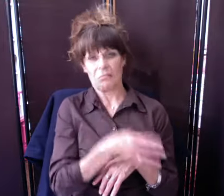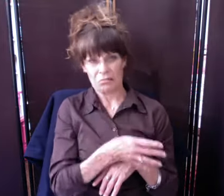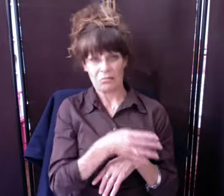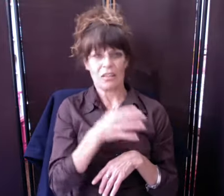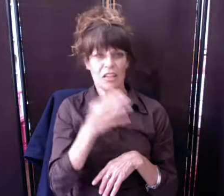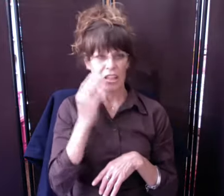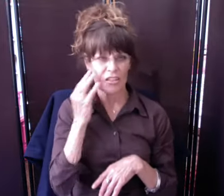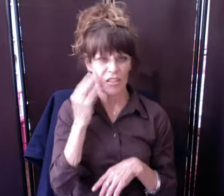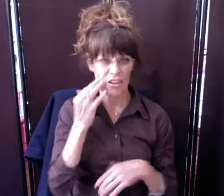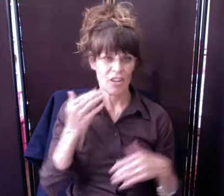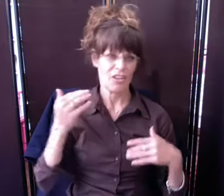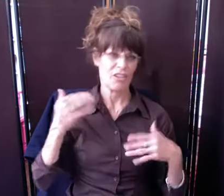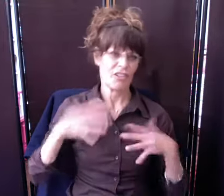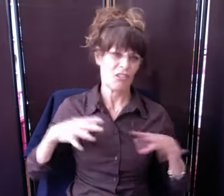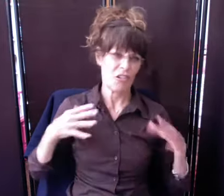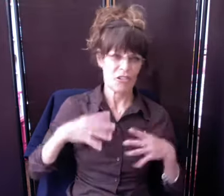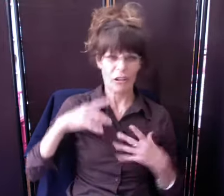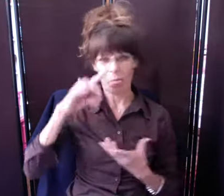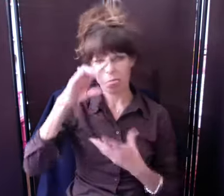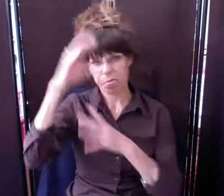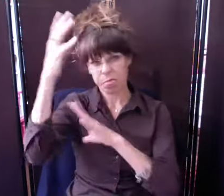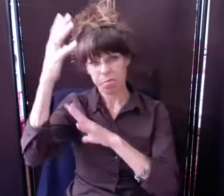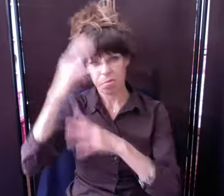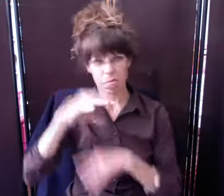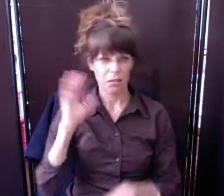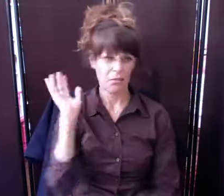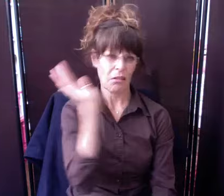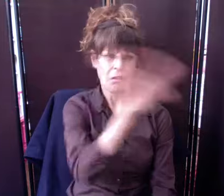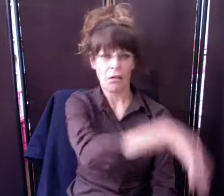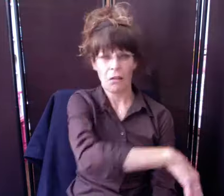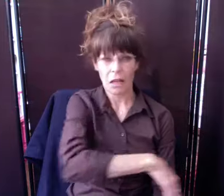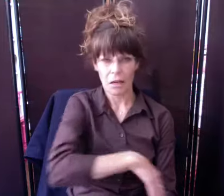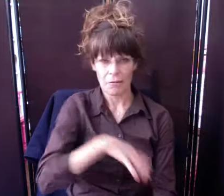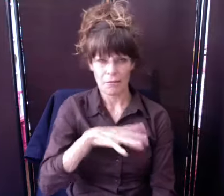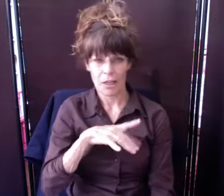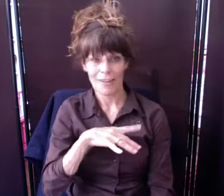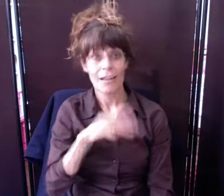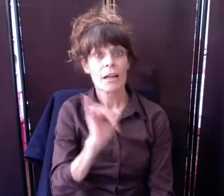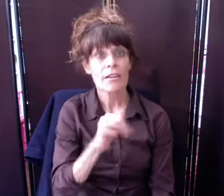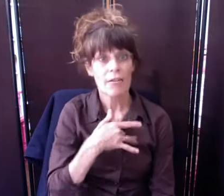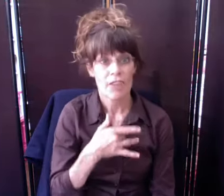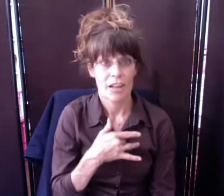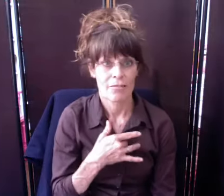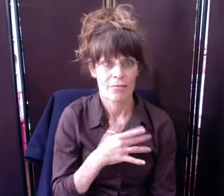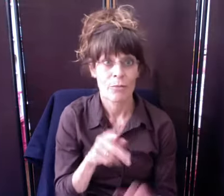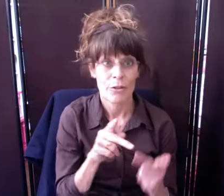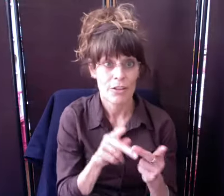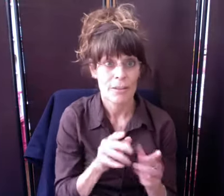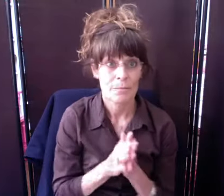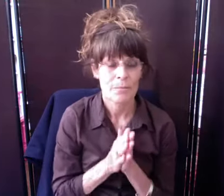back of your pantyhose, your ass could be out, and you'd be like, it's fine. That feeling, that was perfect. And then something would happen